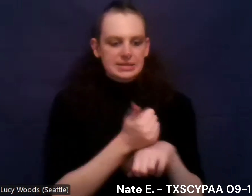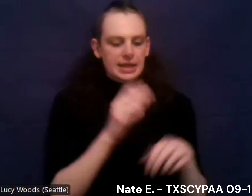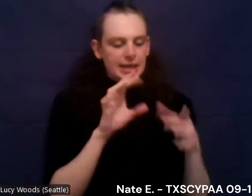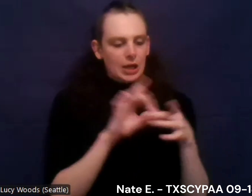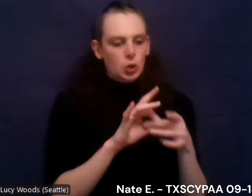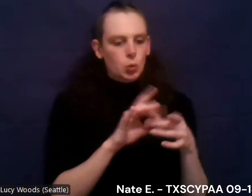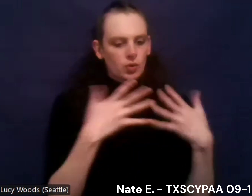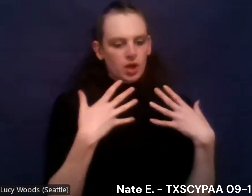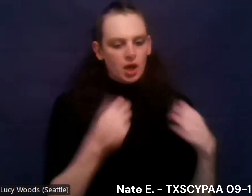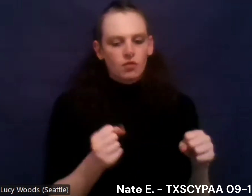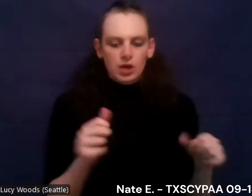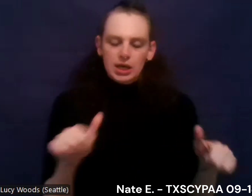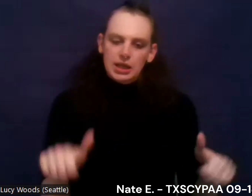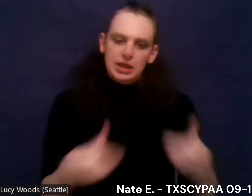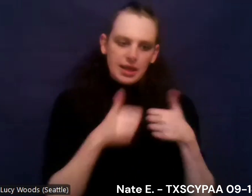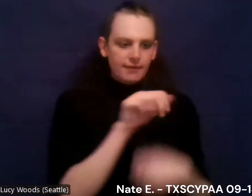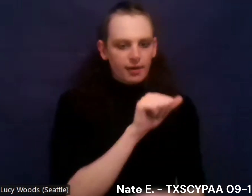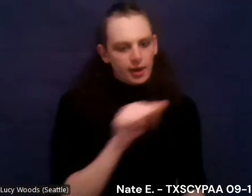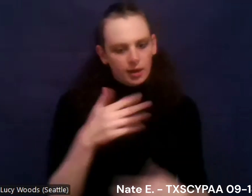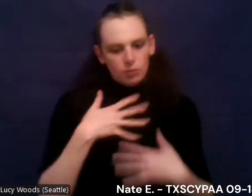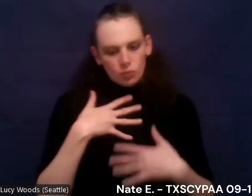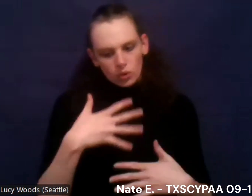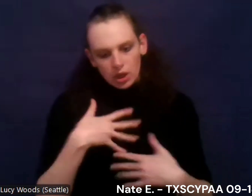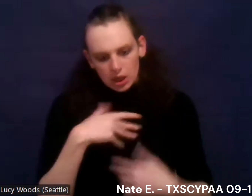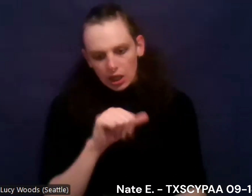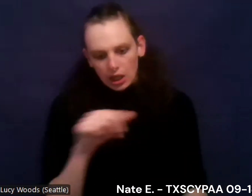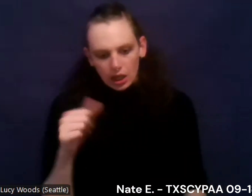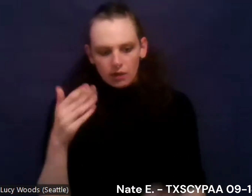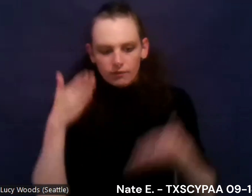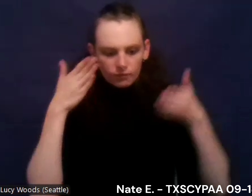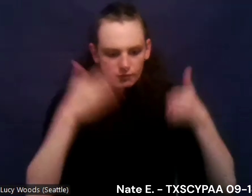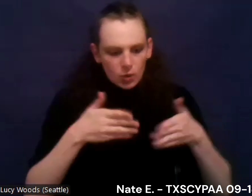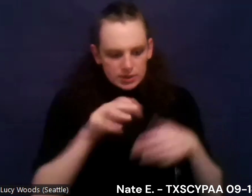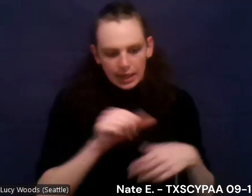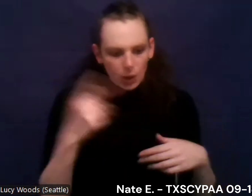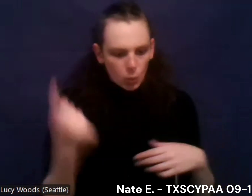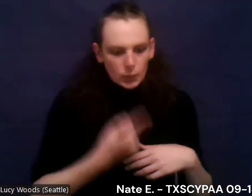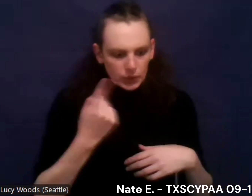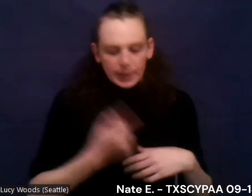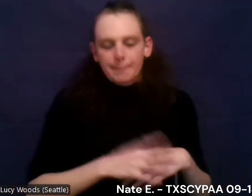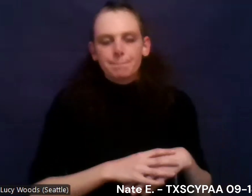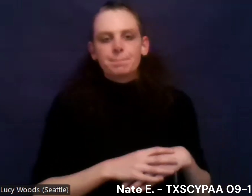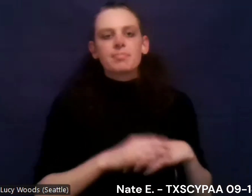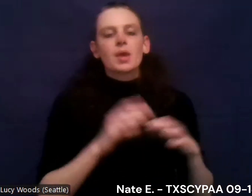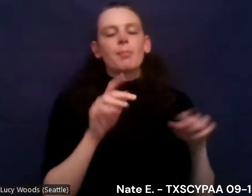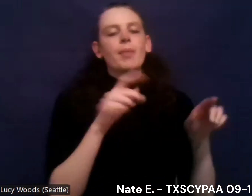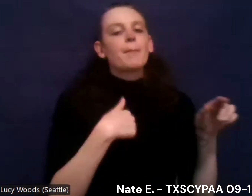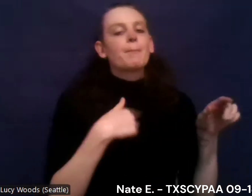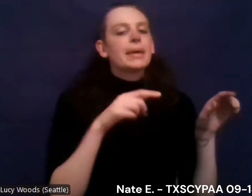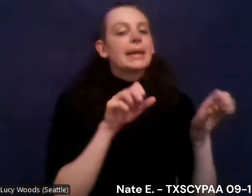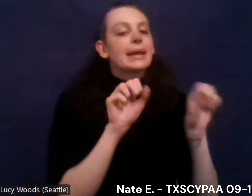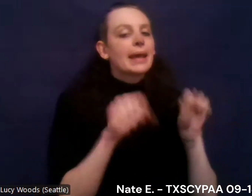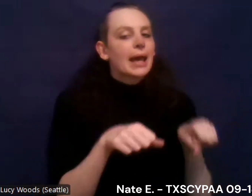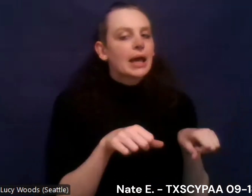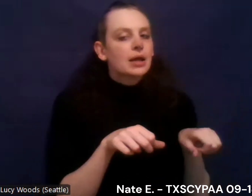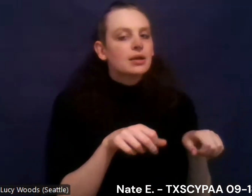breathe it, like do what I can to actually, help the newcomer and have fun and dance on a chair,